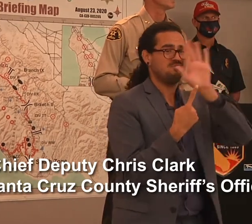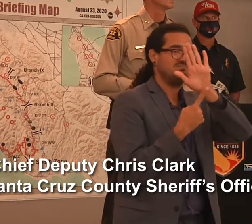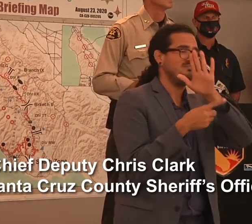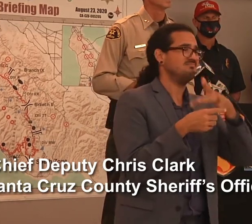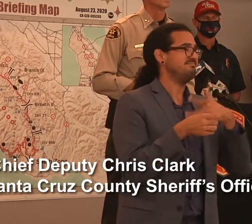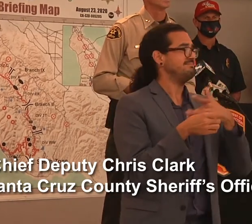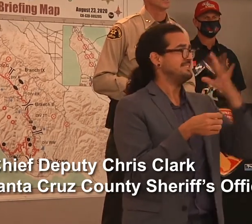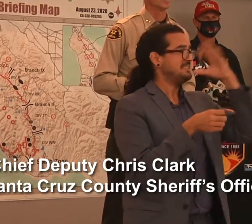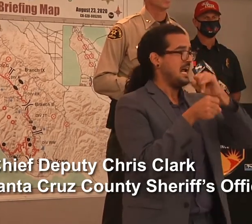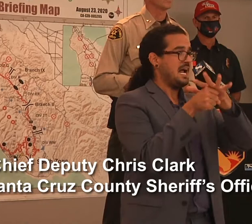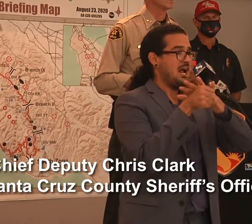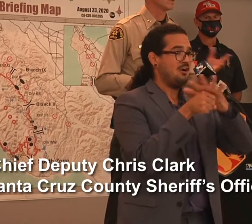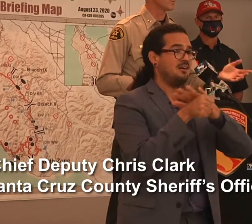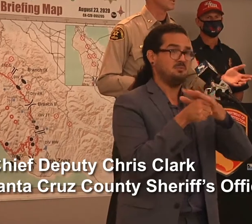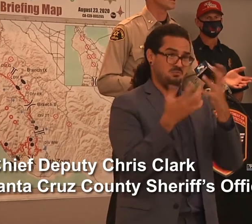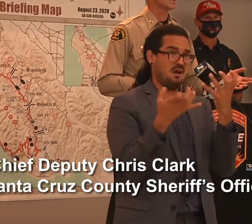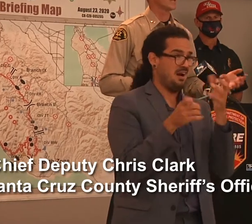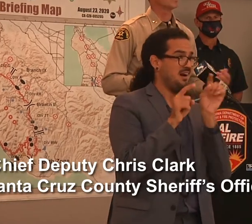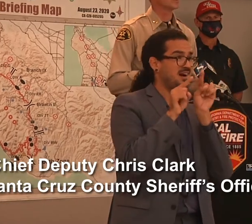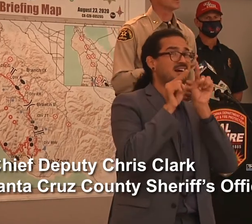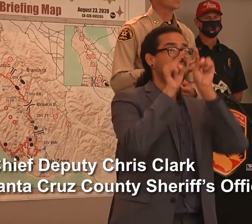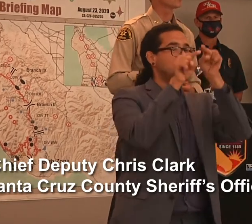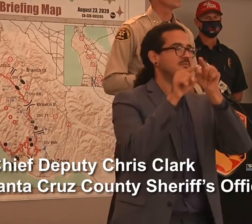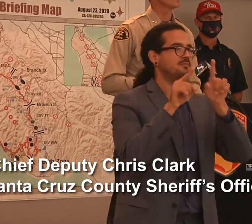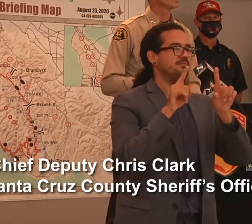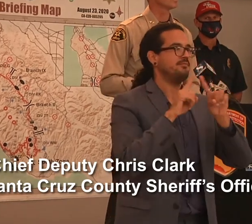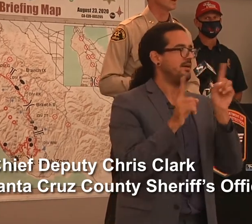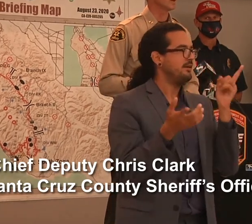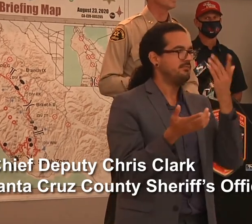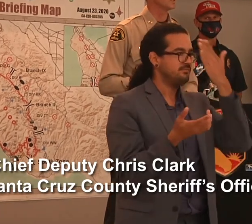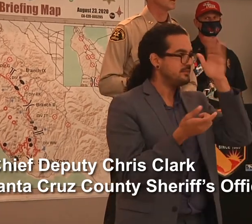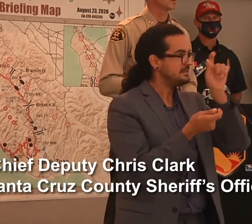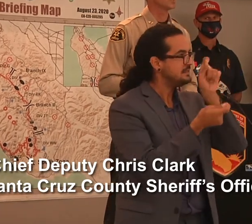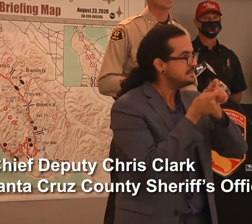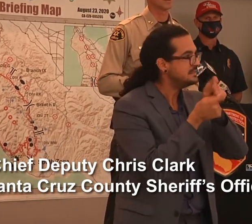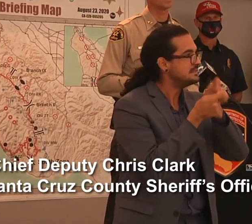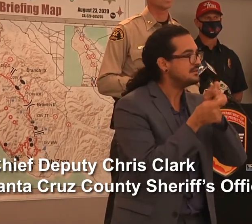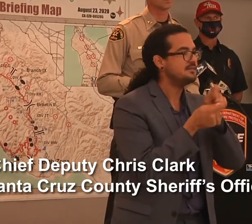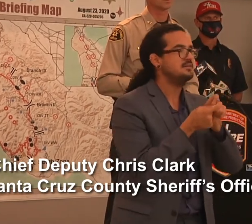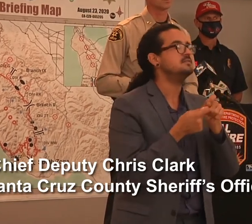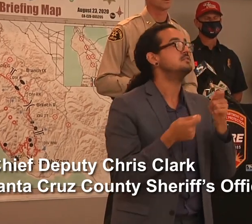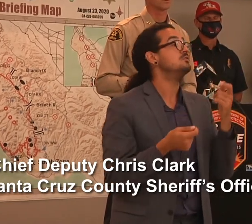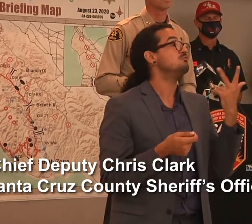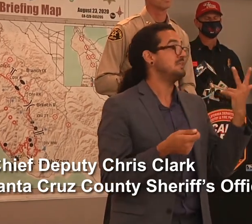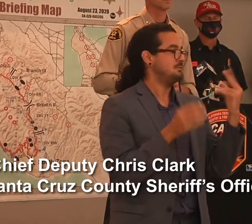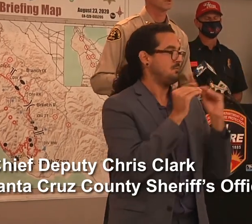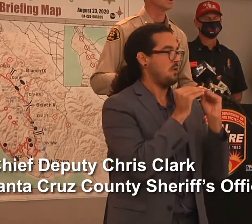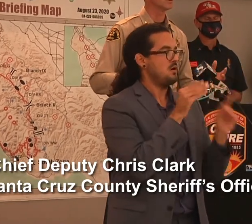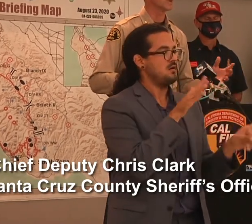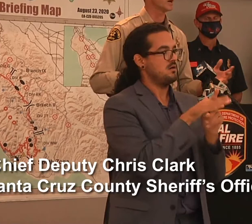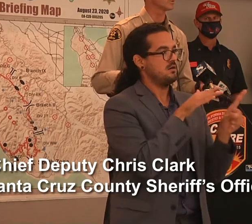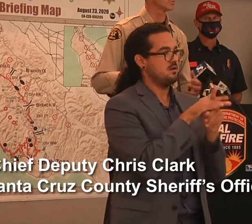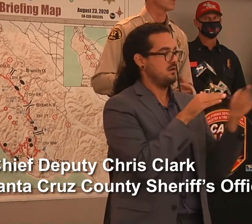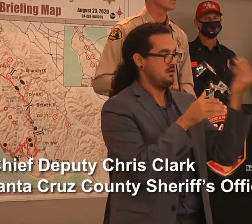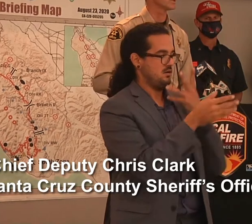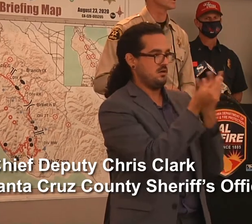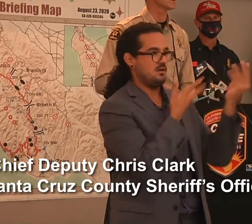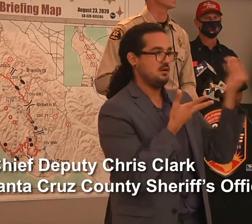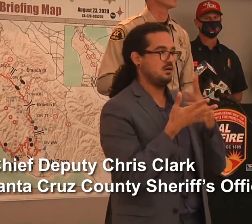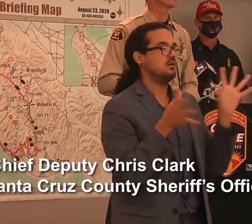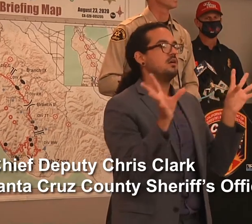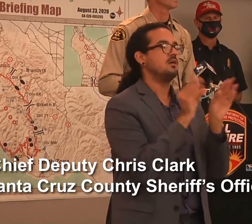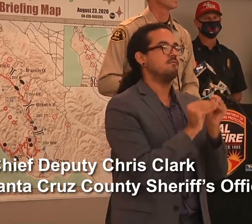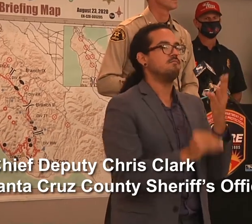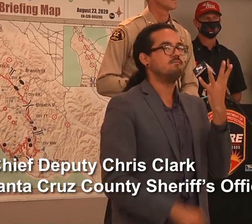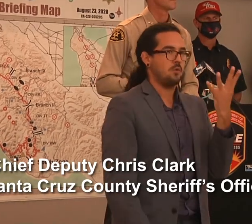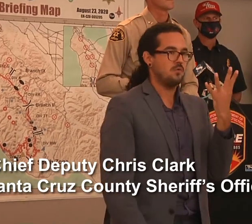today. I don't have any other information on that. And then we developed 3 more today. And again, our detectives are in the middle of gathering more information, trying to